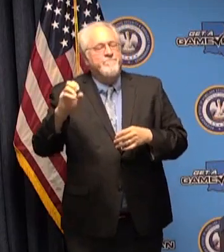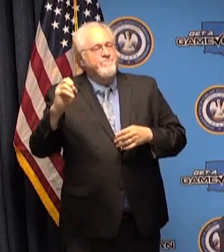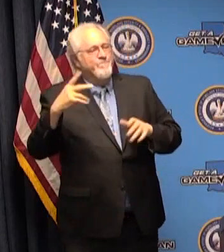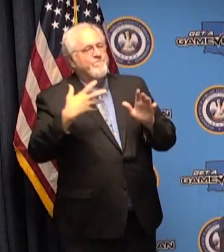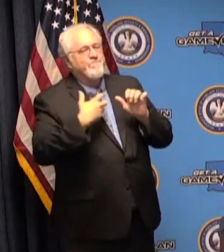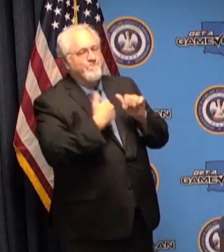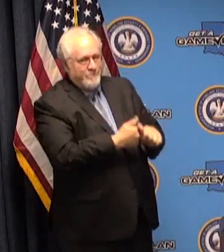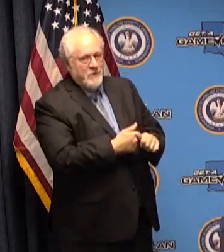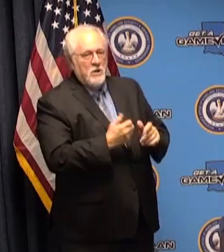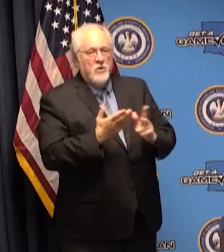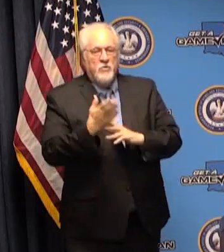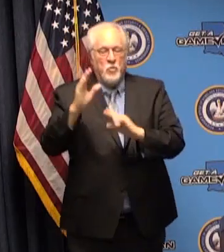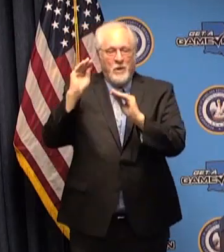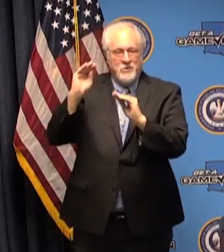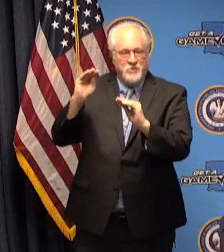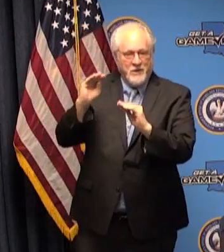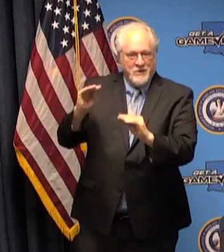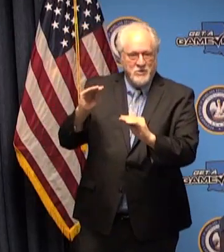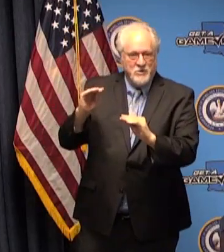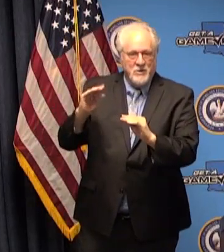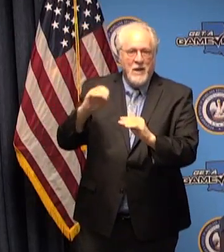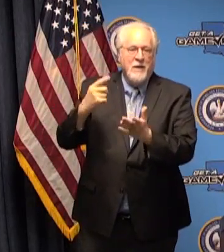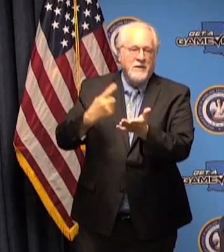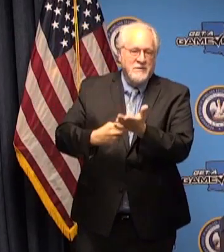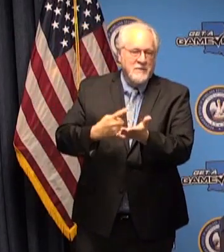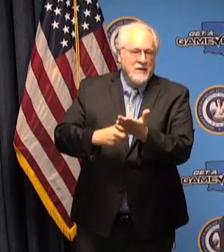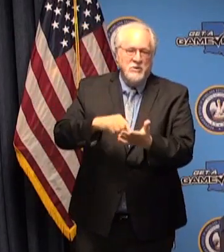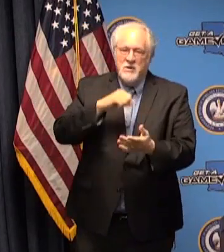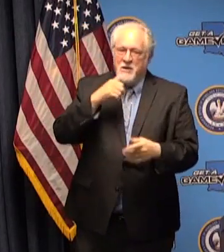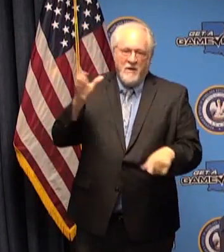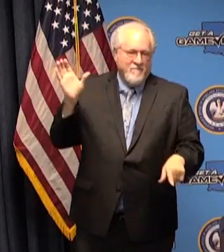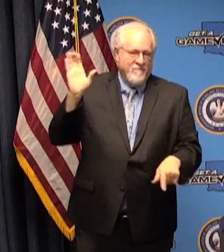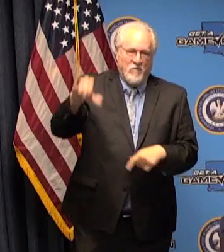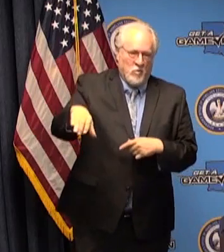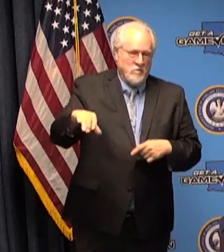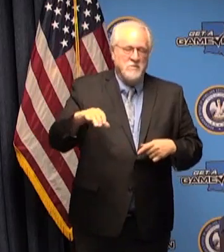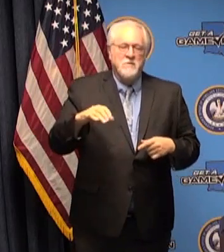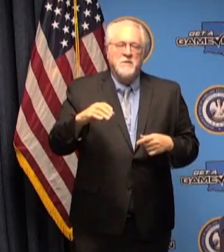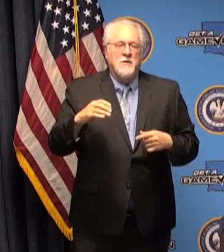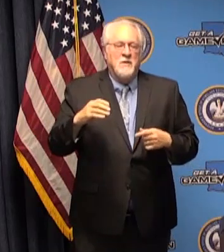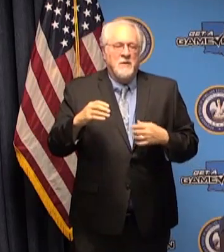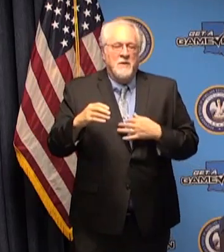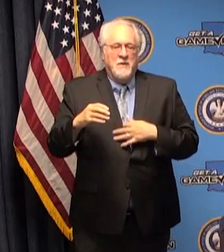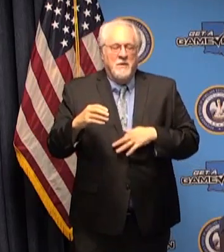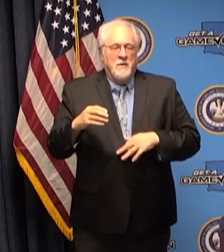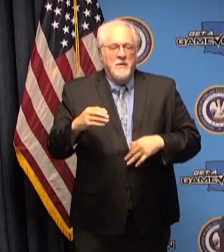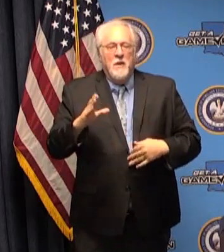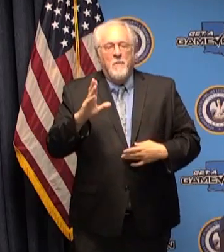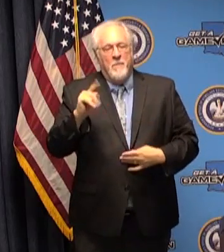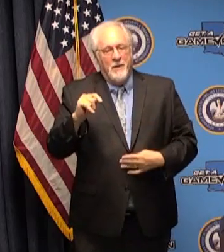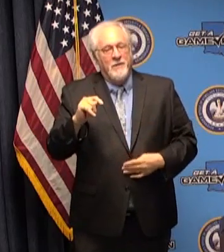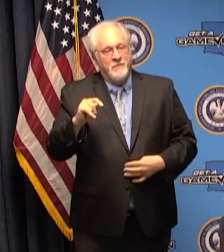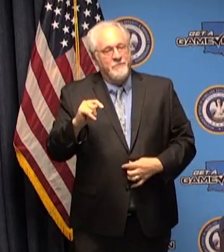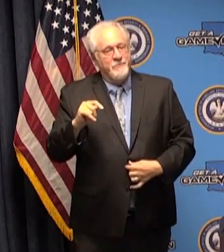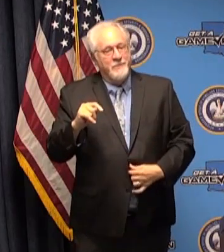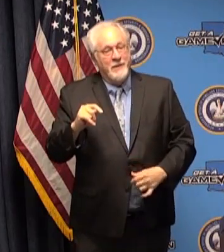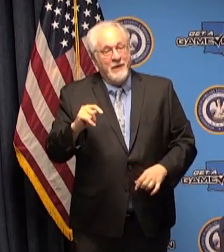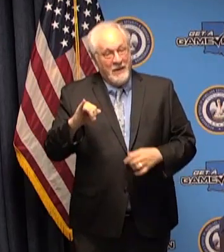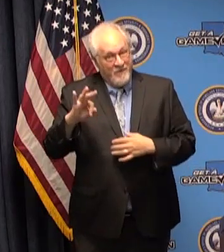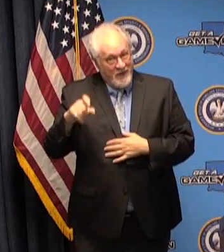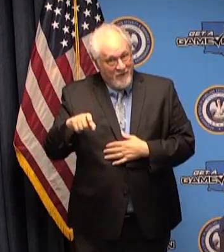compliance through education and discussion, and not so much during enforcement, through enforcement, although that